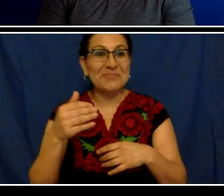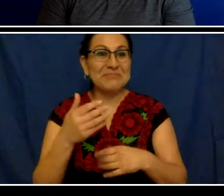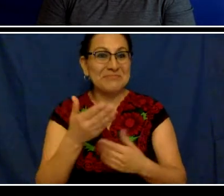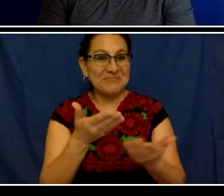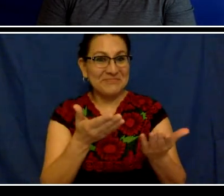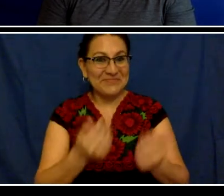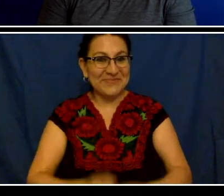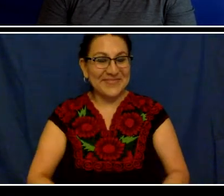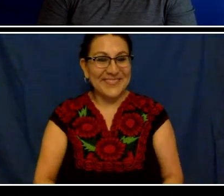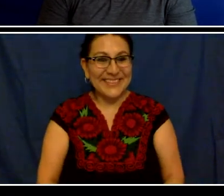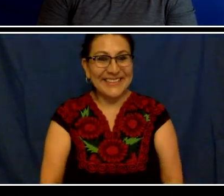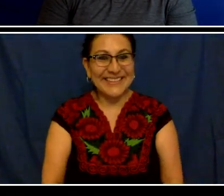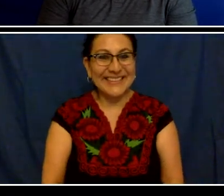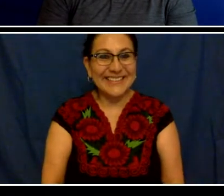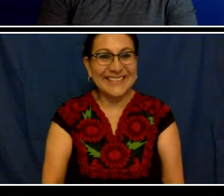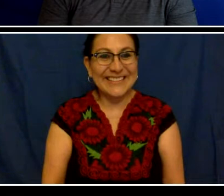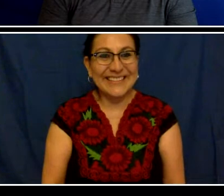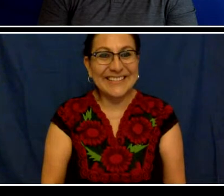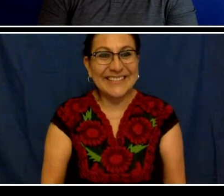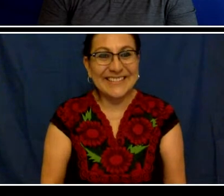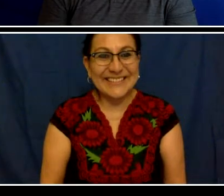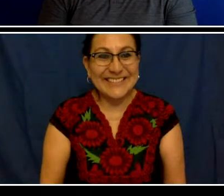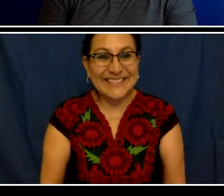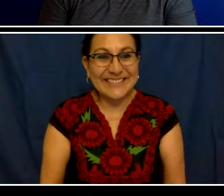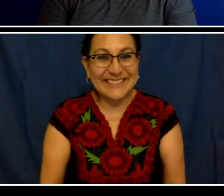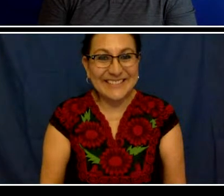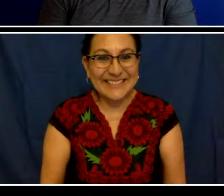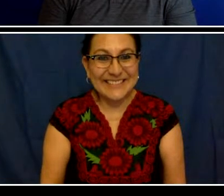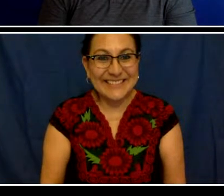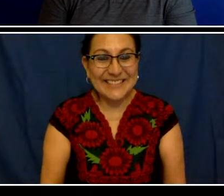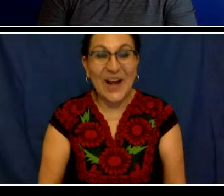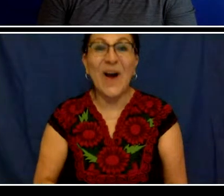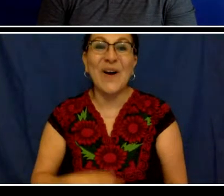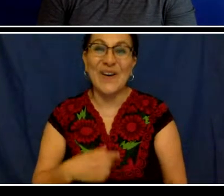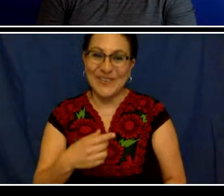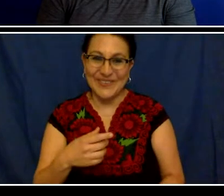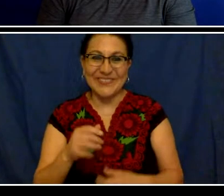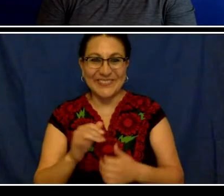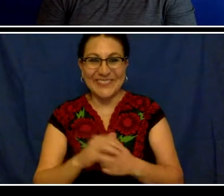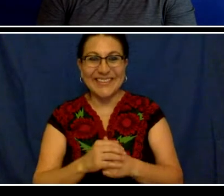to go into more of these celebrations later.